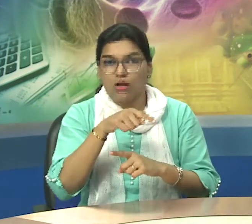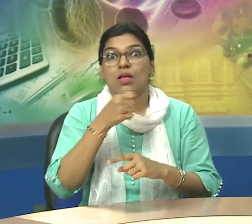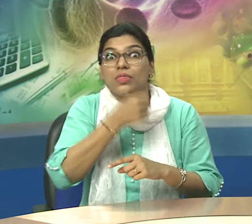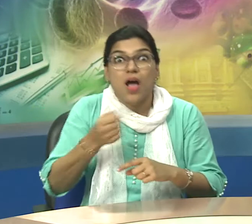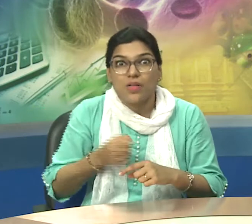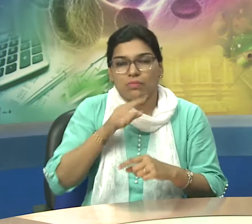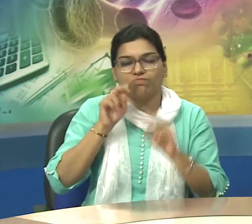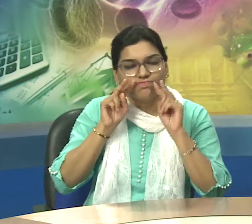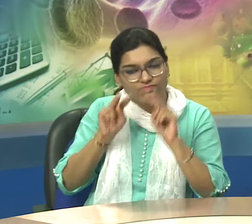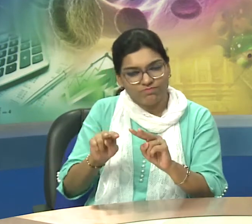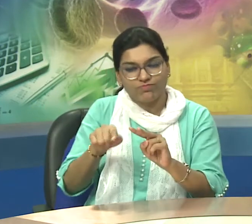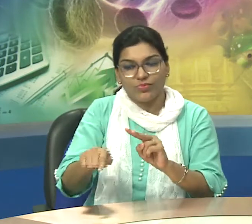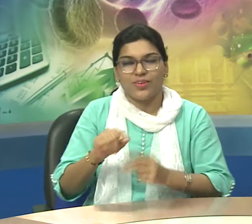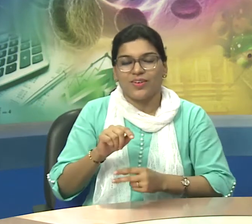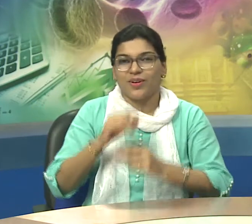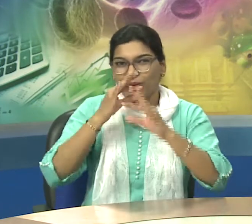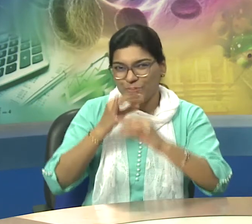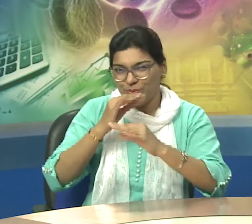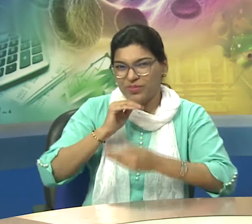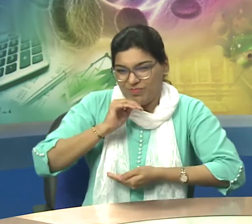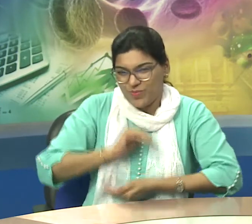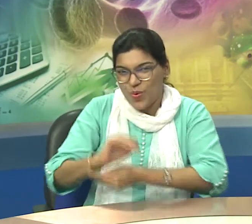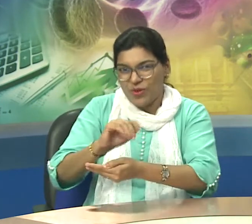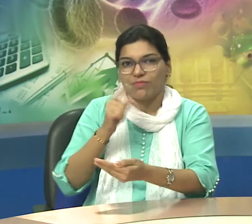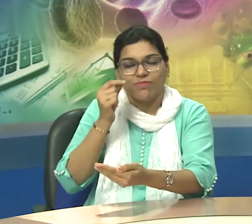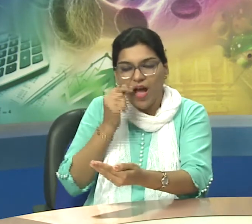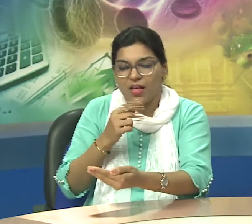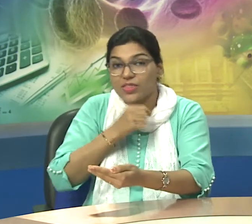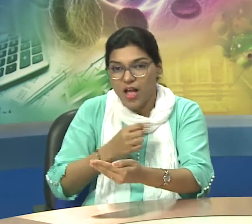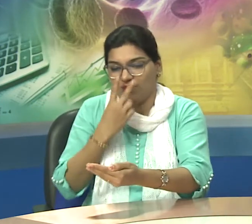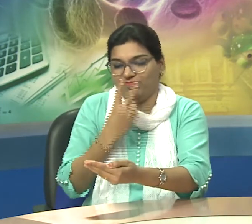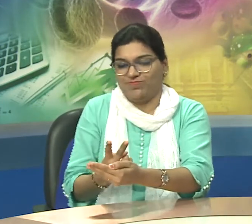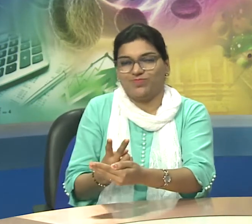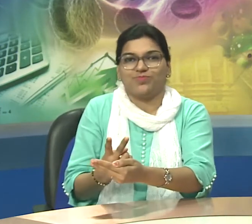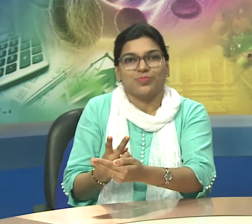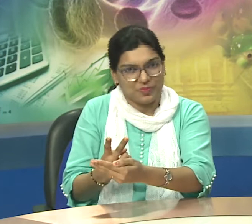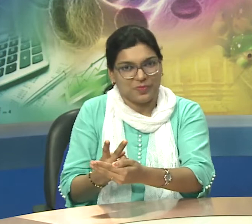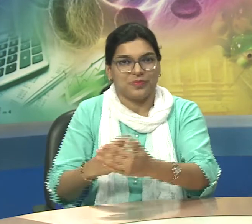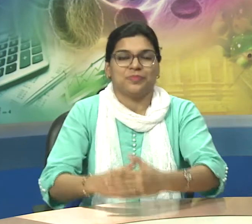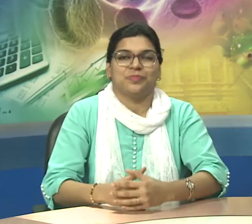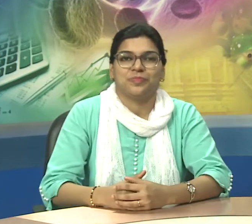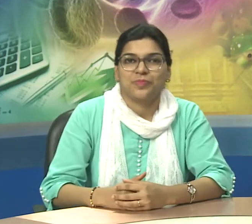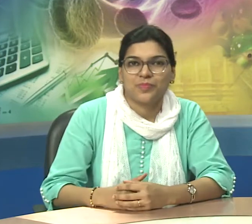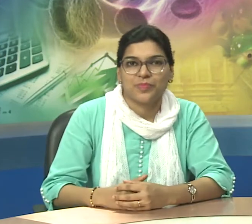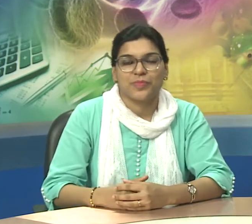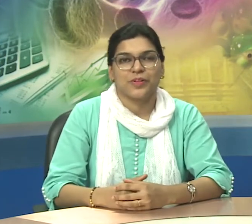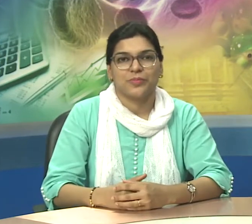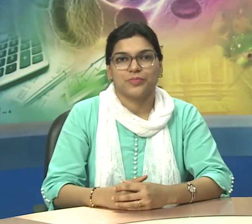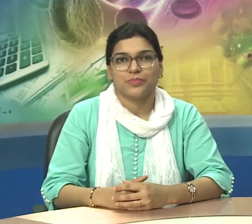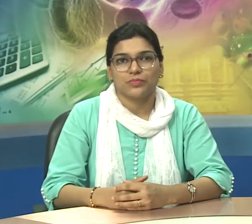Rasul Baksh Khan saw him as a baby,